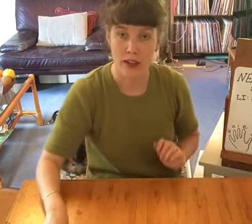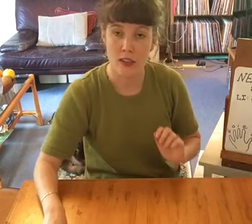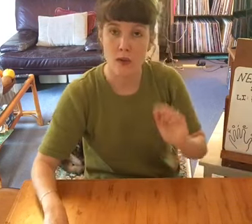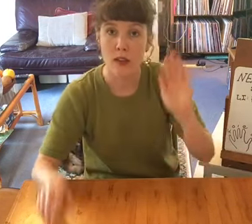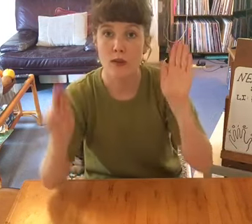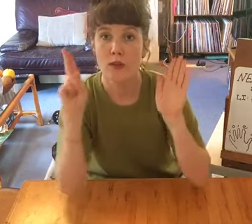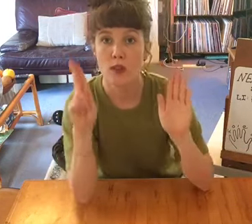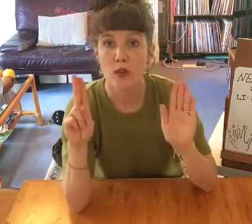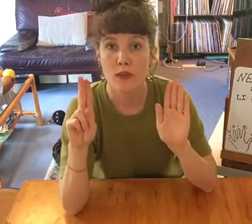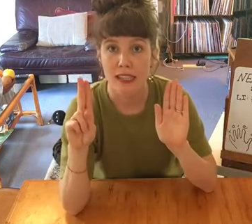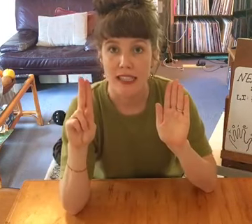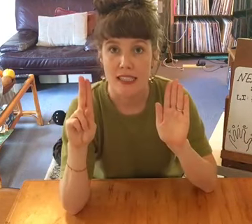we use 2 fingers.